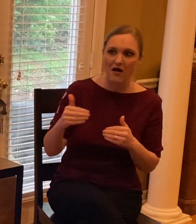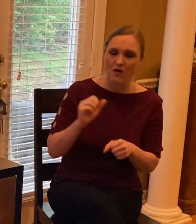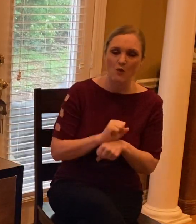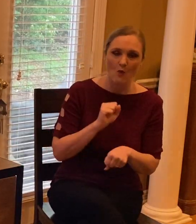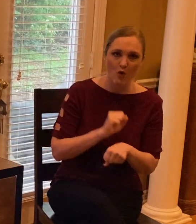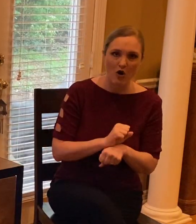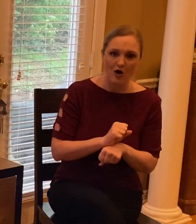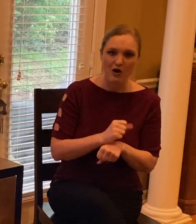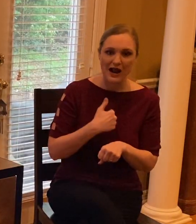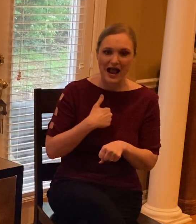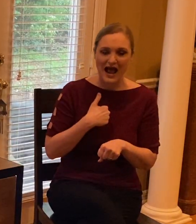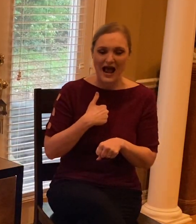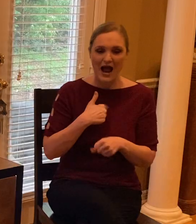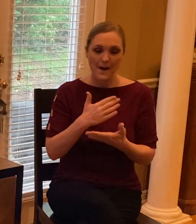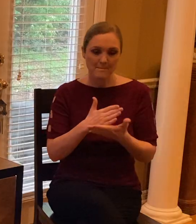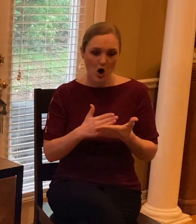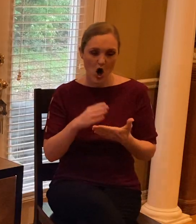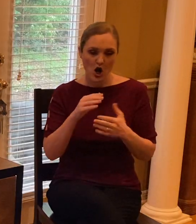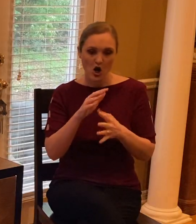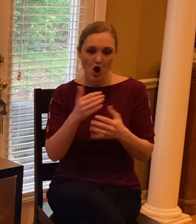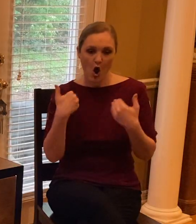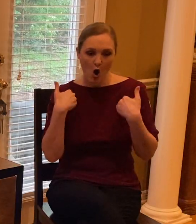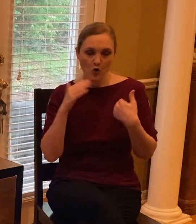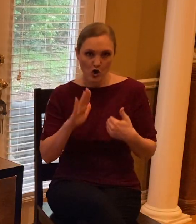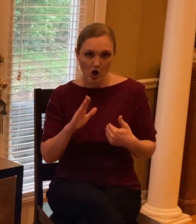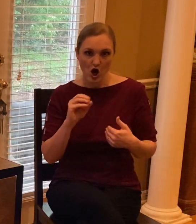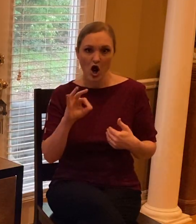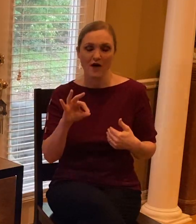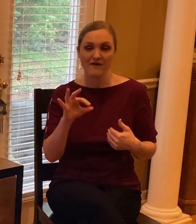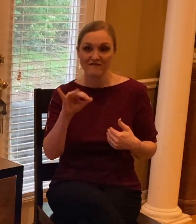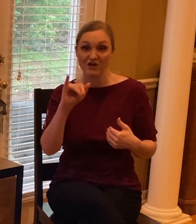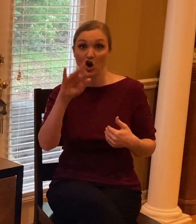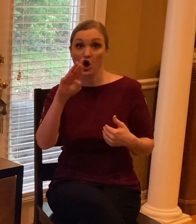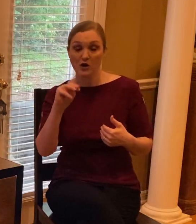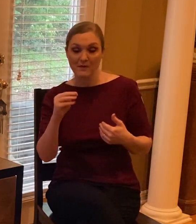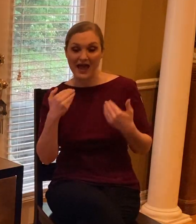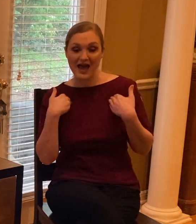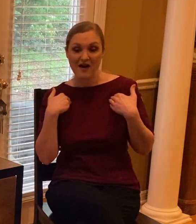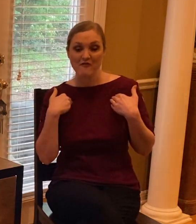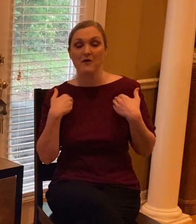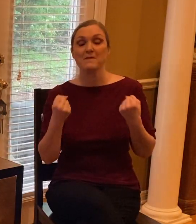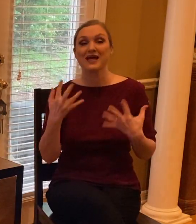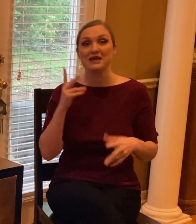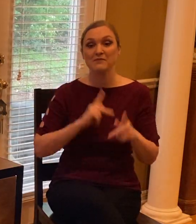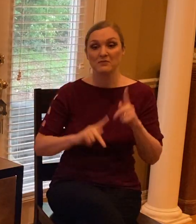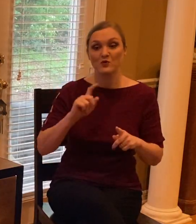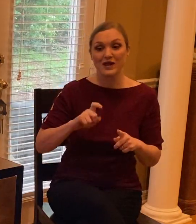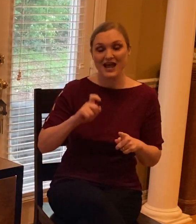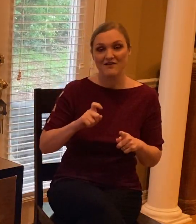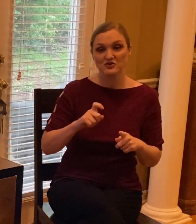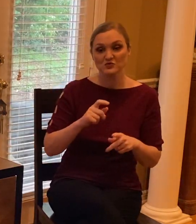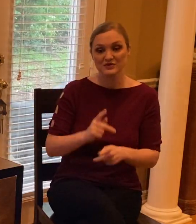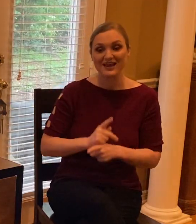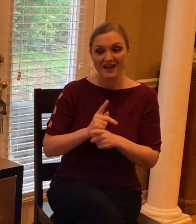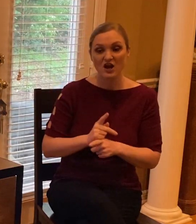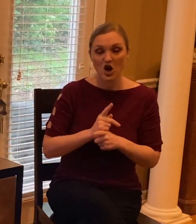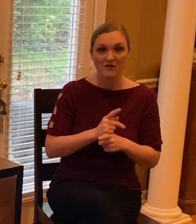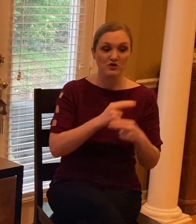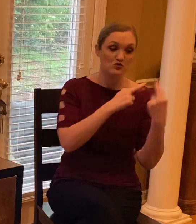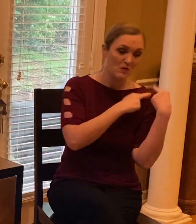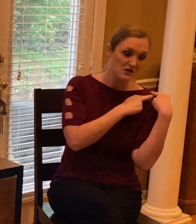work, you know, I'm part owner in a firm. We have a lot of employees. We have a lot of clients that we have to take care of. There's a lot of responsibilities there.